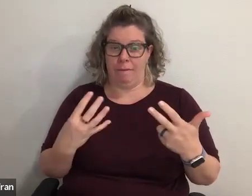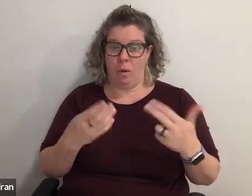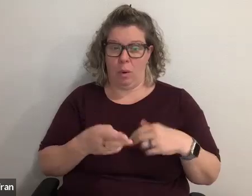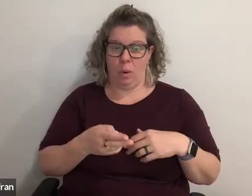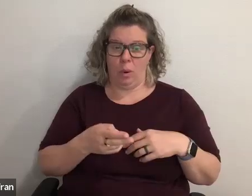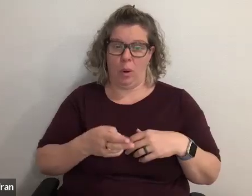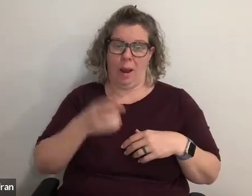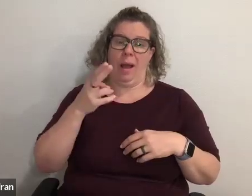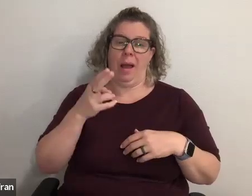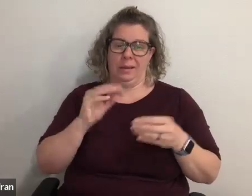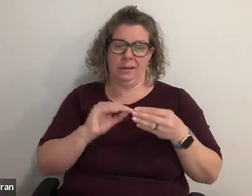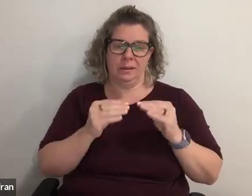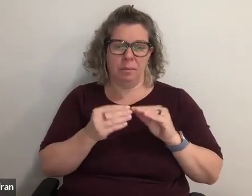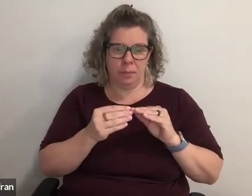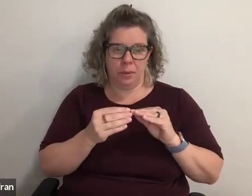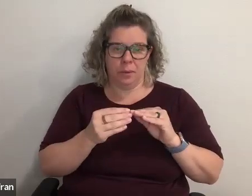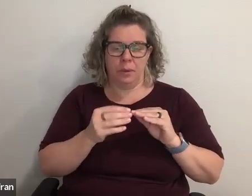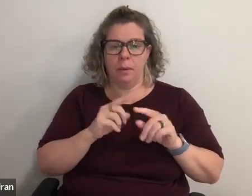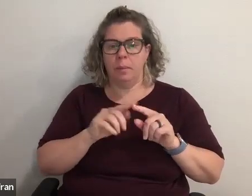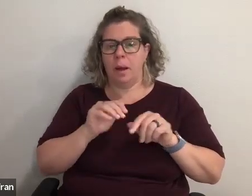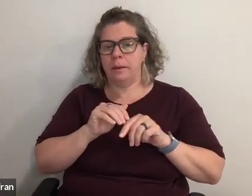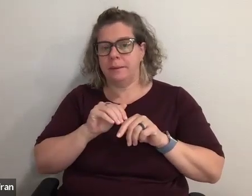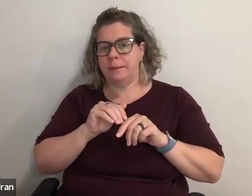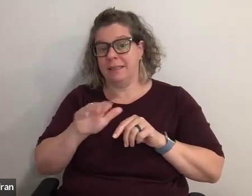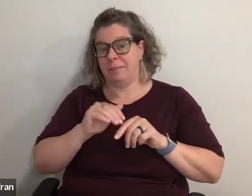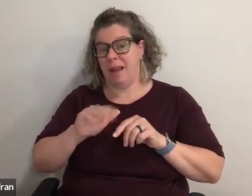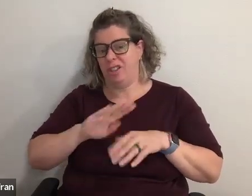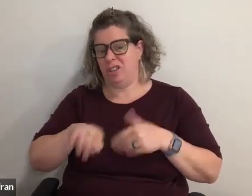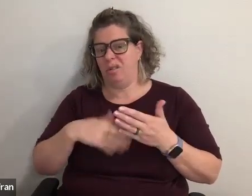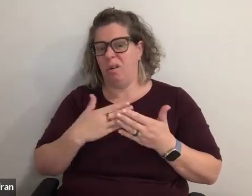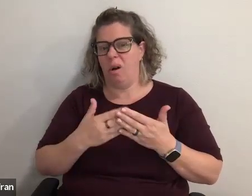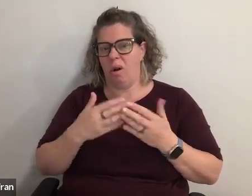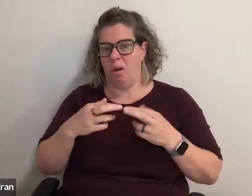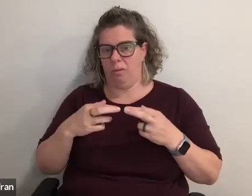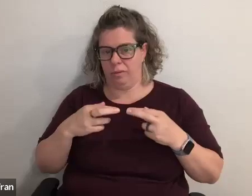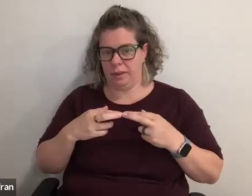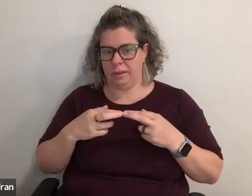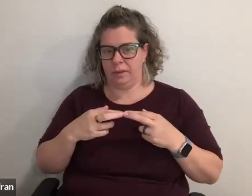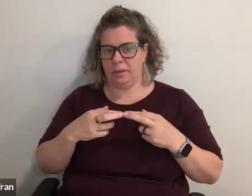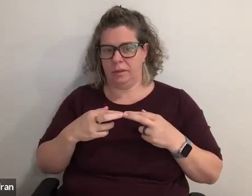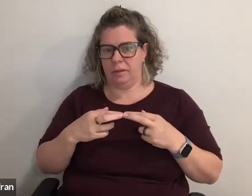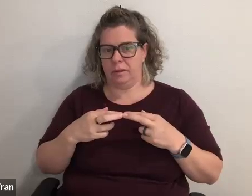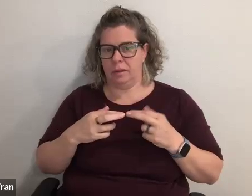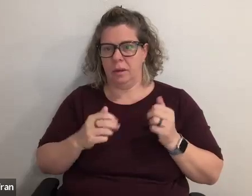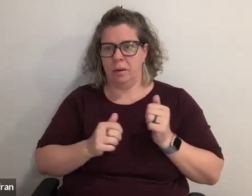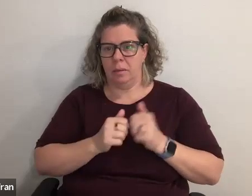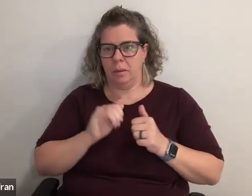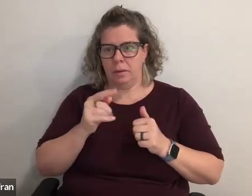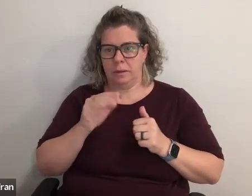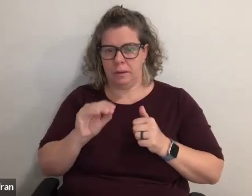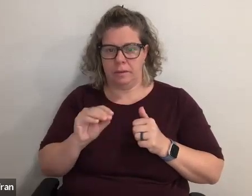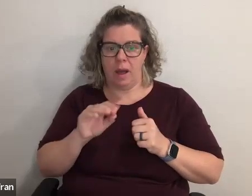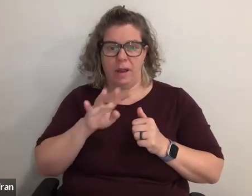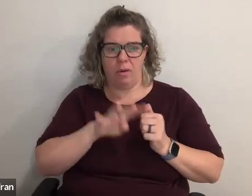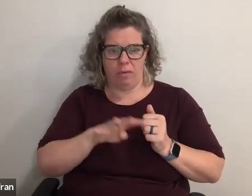are the most utilized, but we do have dispatches to every region. And I think we have dispatches to most of Idaho's 44